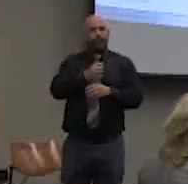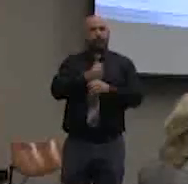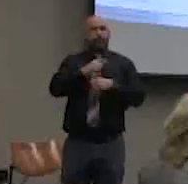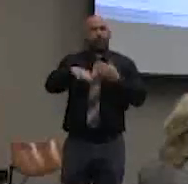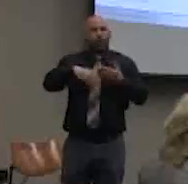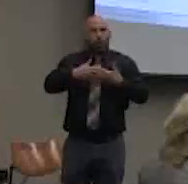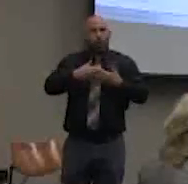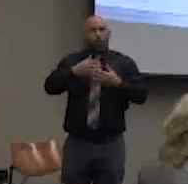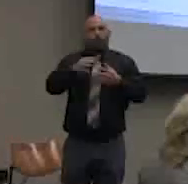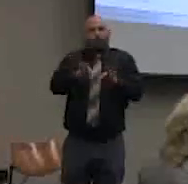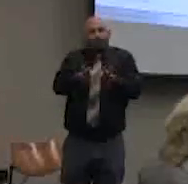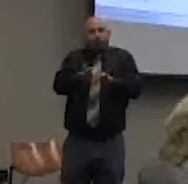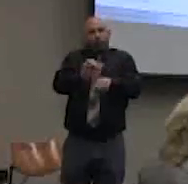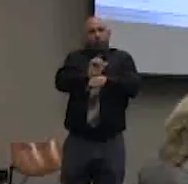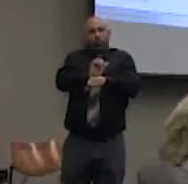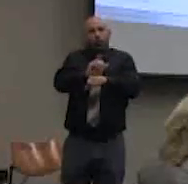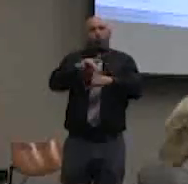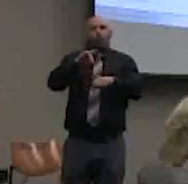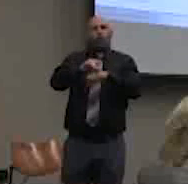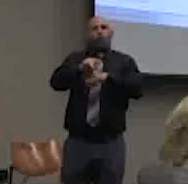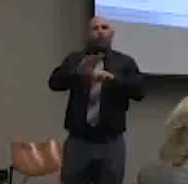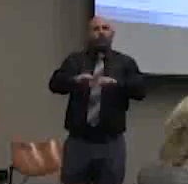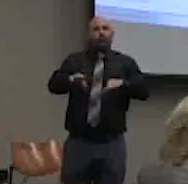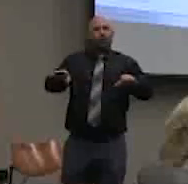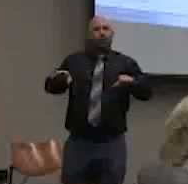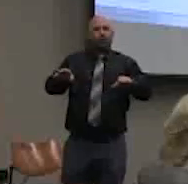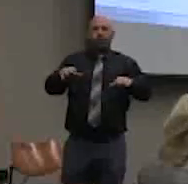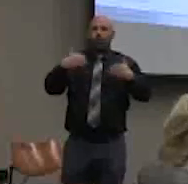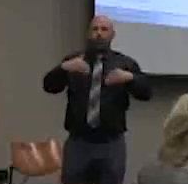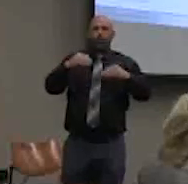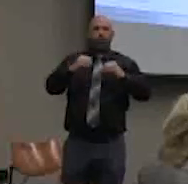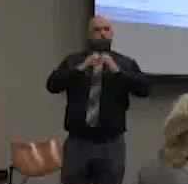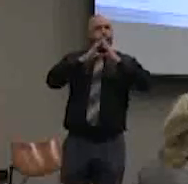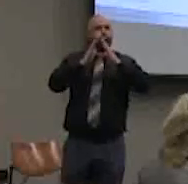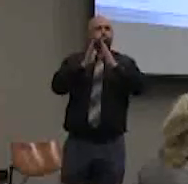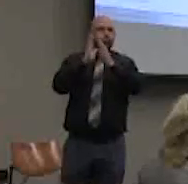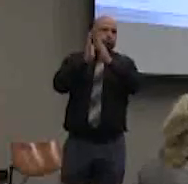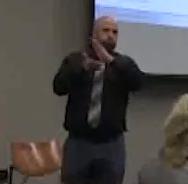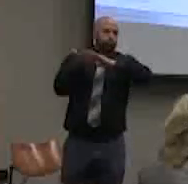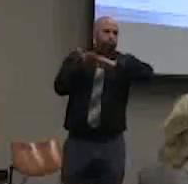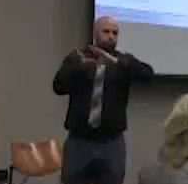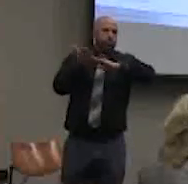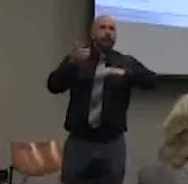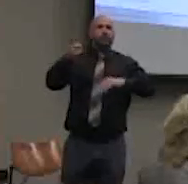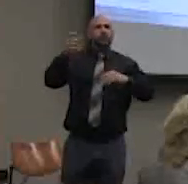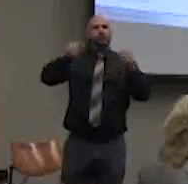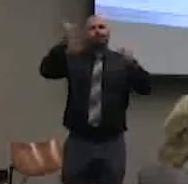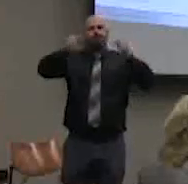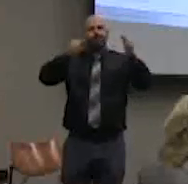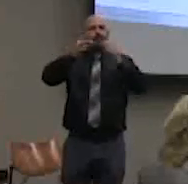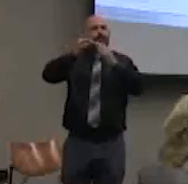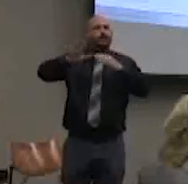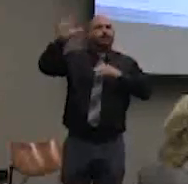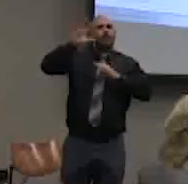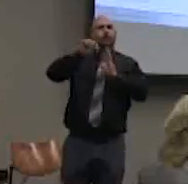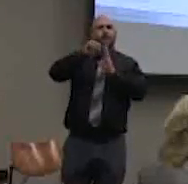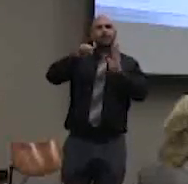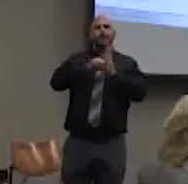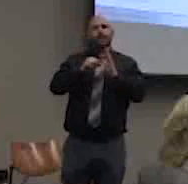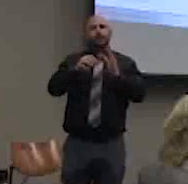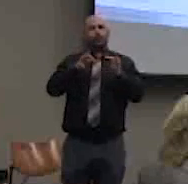come to life all across the state. And she has brought together some really incredible leaders from every part of the state to tell you about their